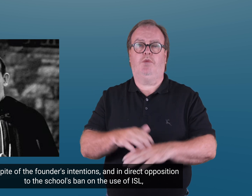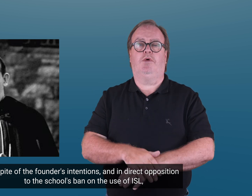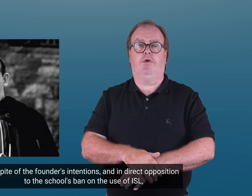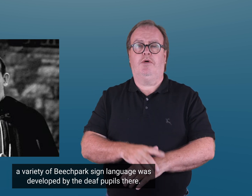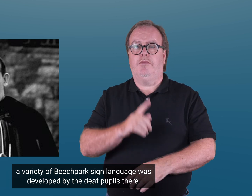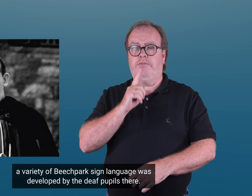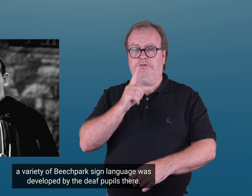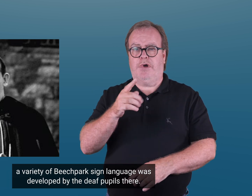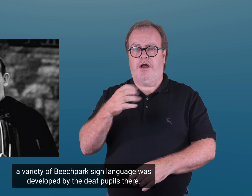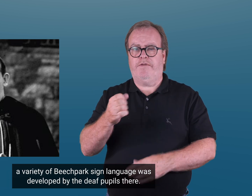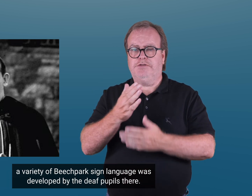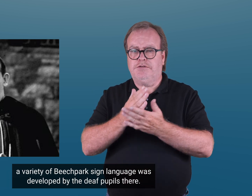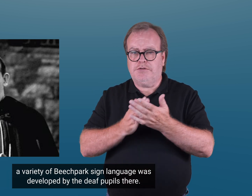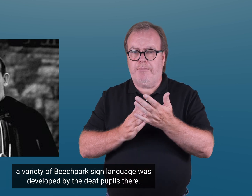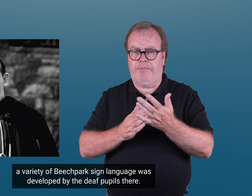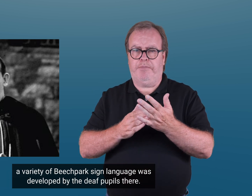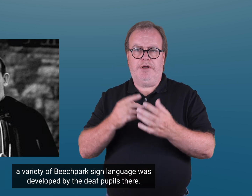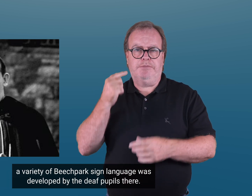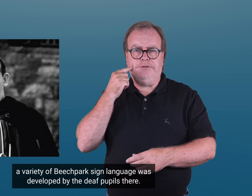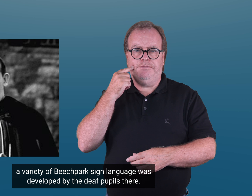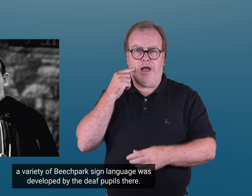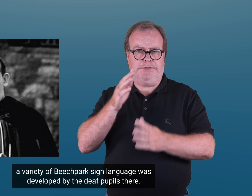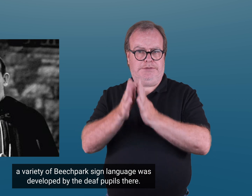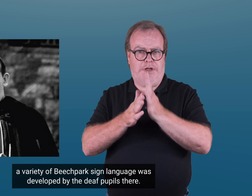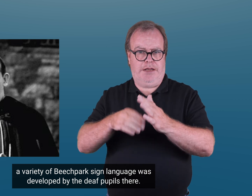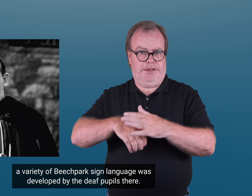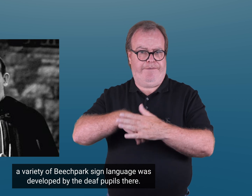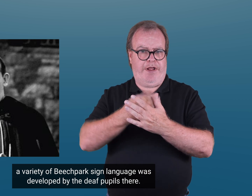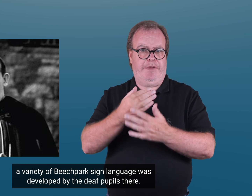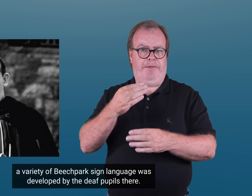a variety of Beechpark Sign Language was developed by the deaf pupils there.